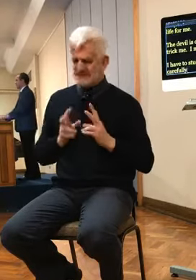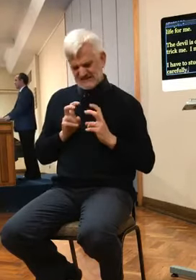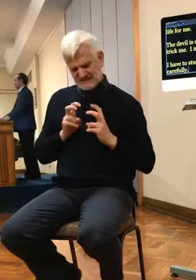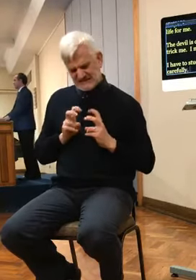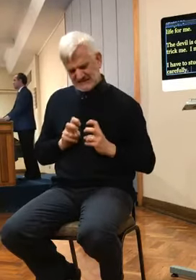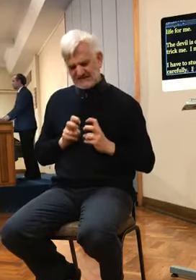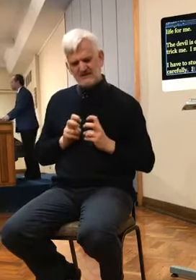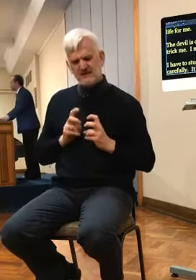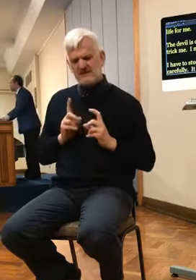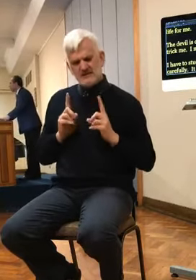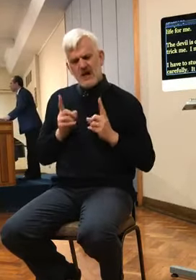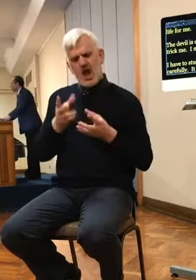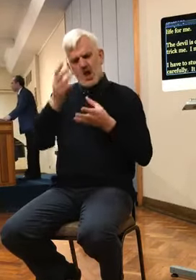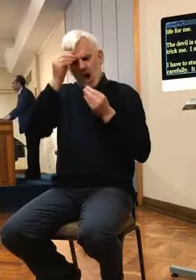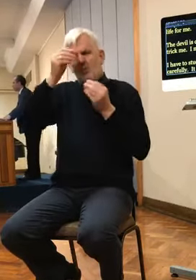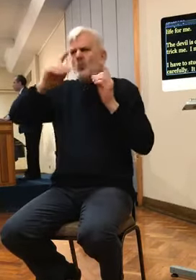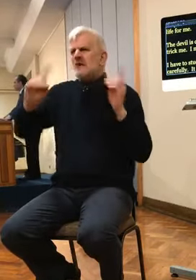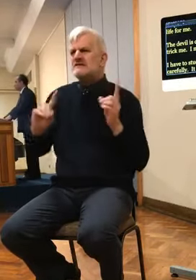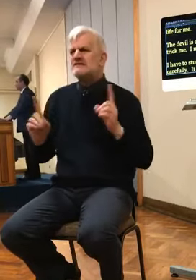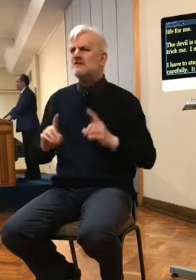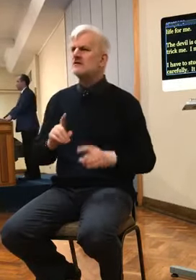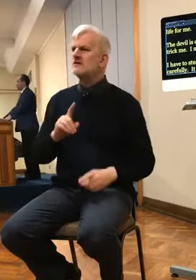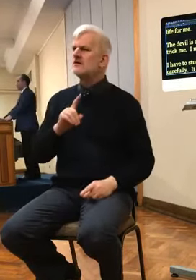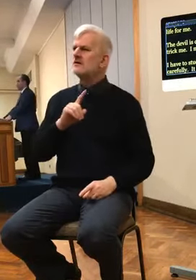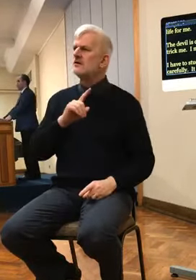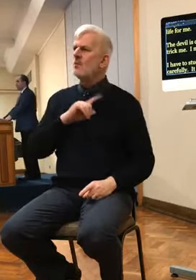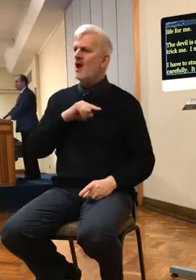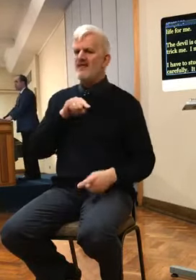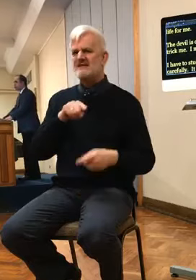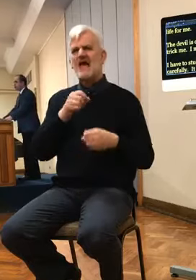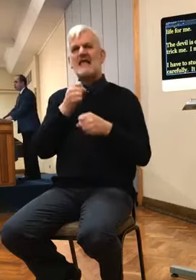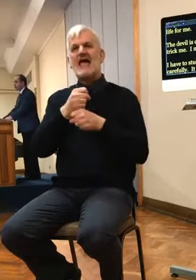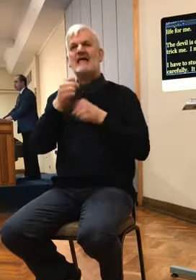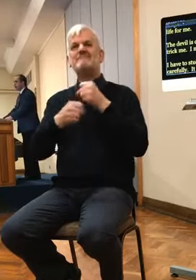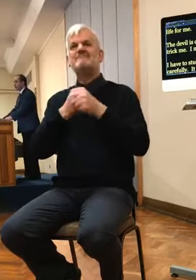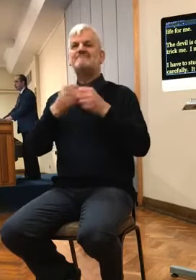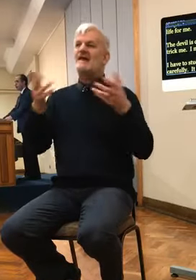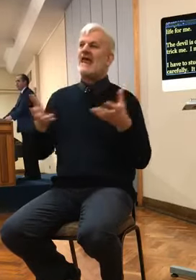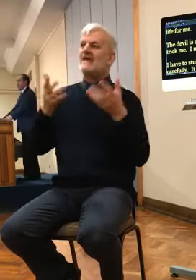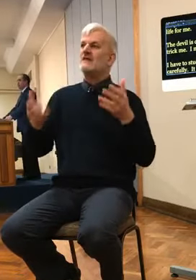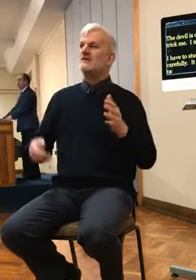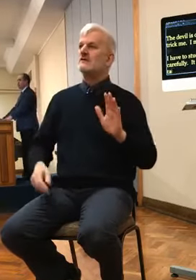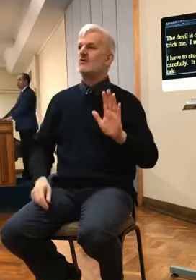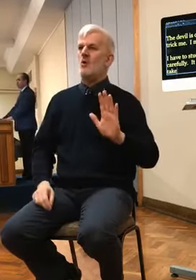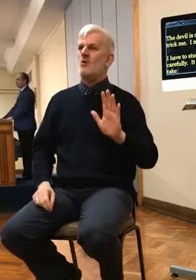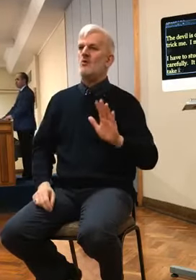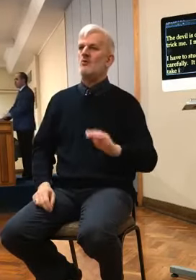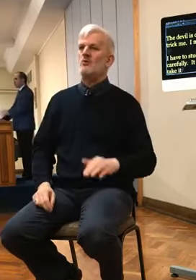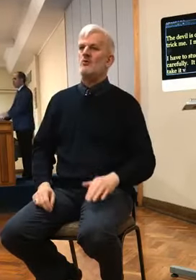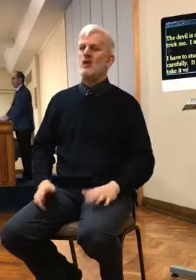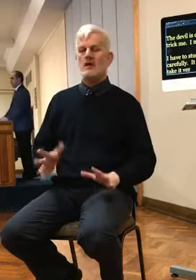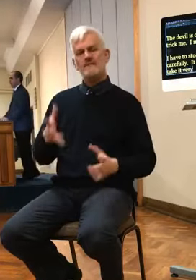very seriously as we walk with the Lord, as we walk with one another, and as we